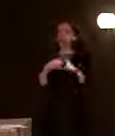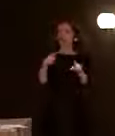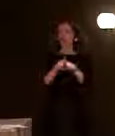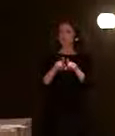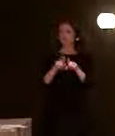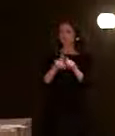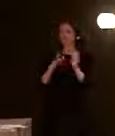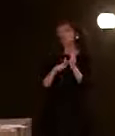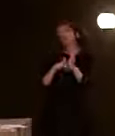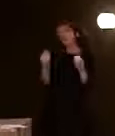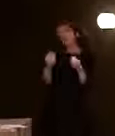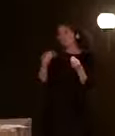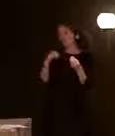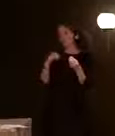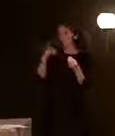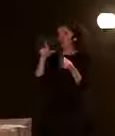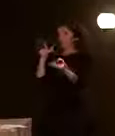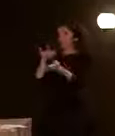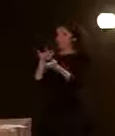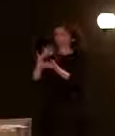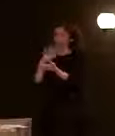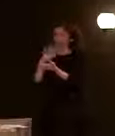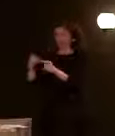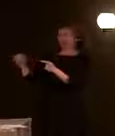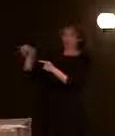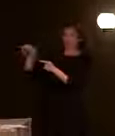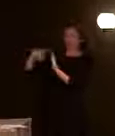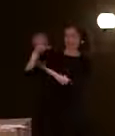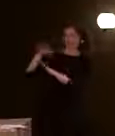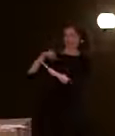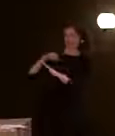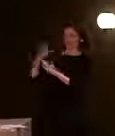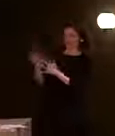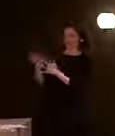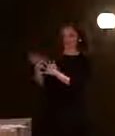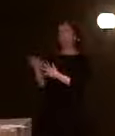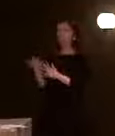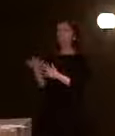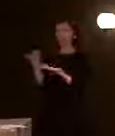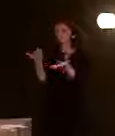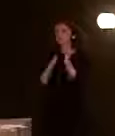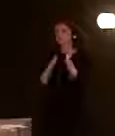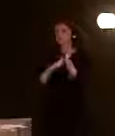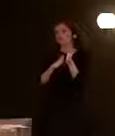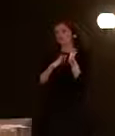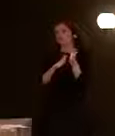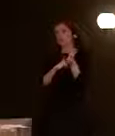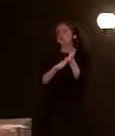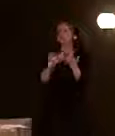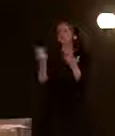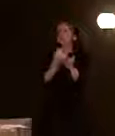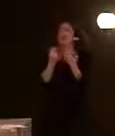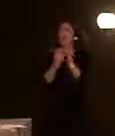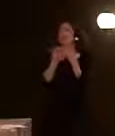This is, so you can base your teaching on one of the dystopian novels. These are just the classics that are well known, but you